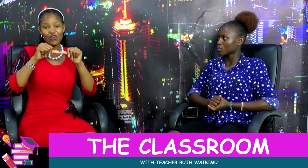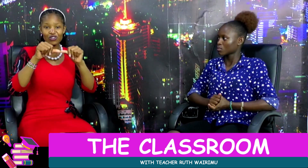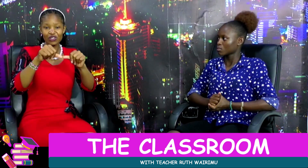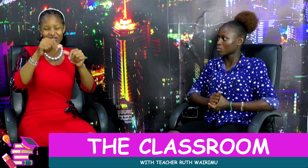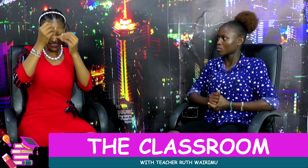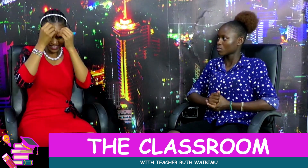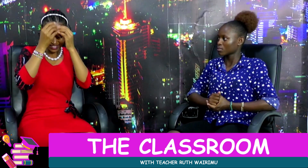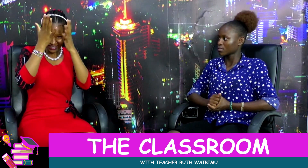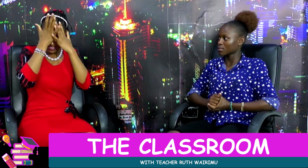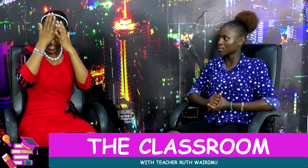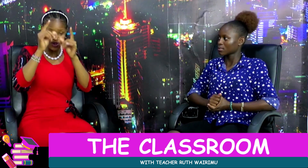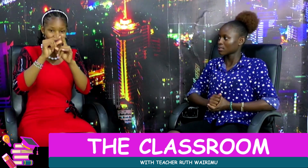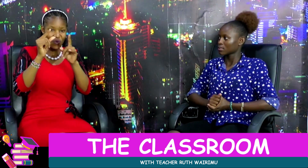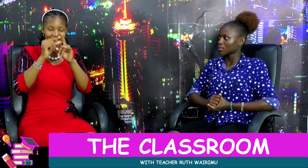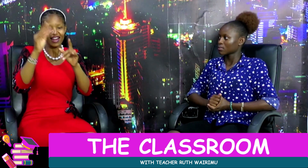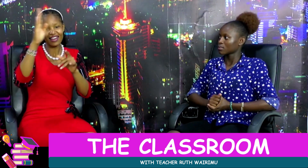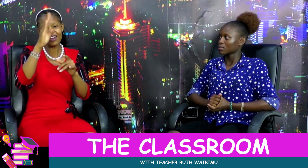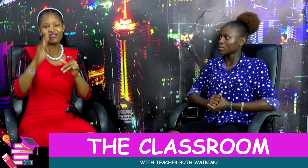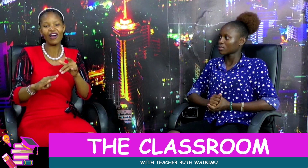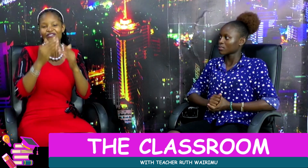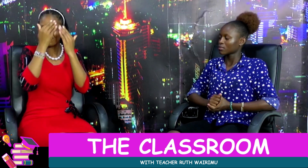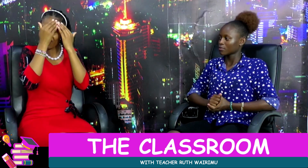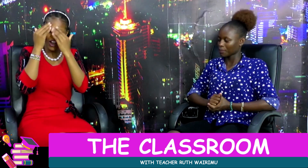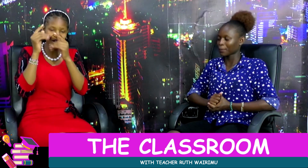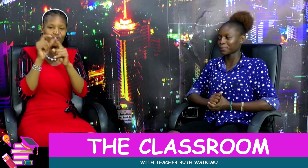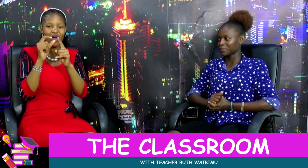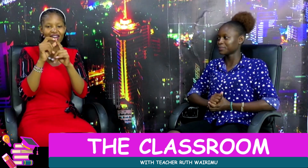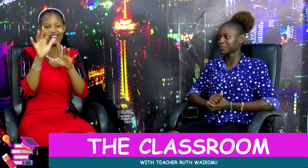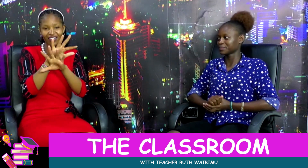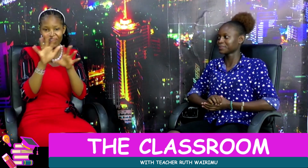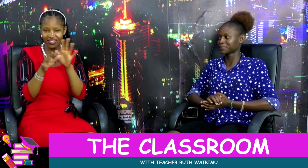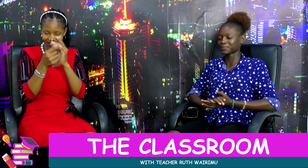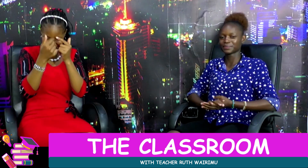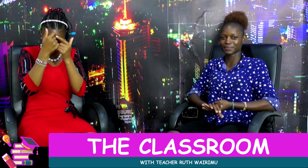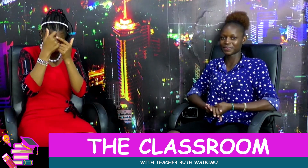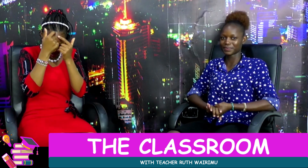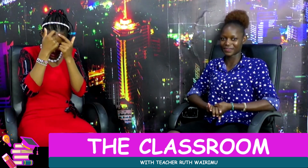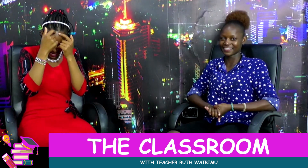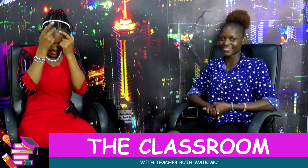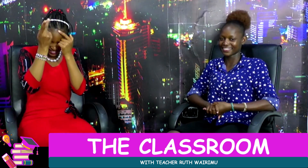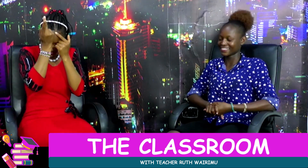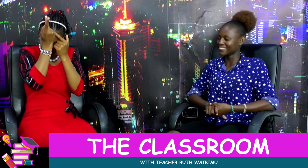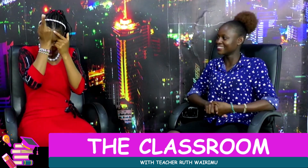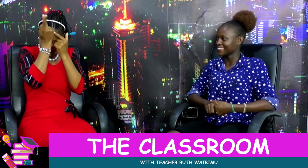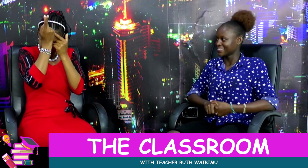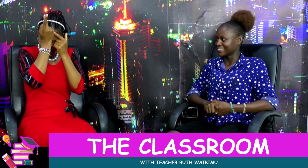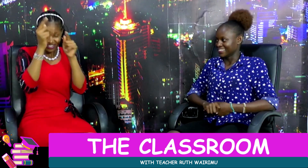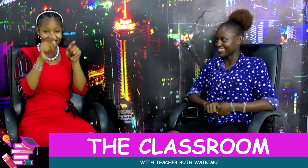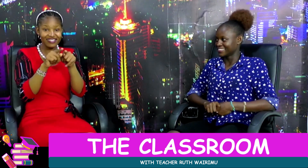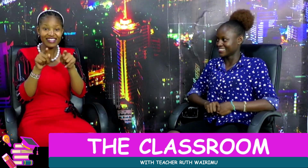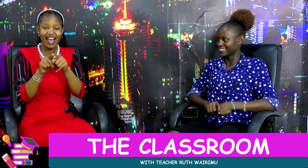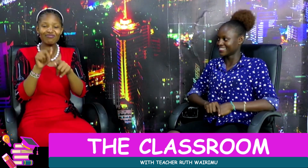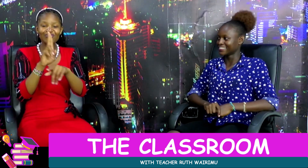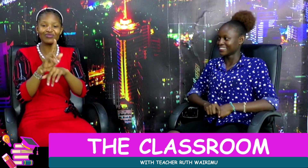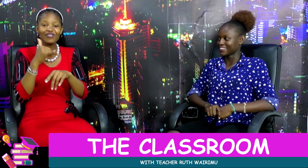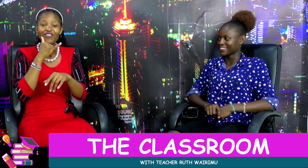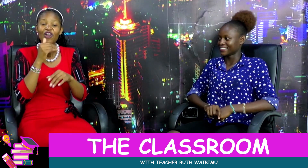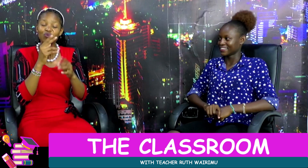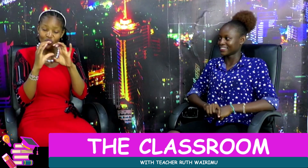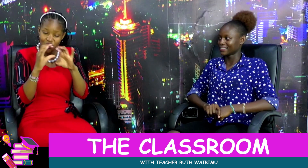But as we continue learning, it becomes easier for us to get the words which you get to learn in sign language, and we never ever get to